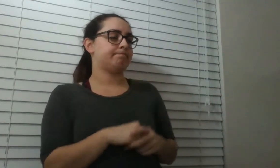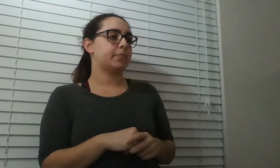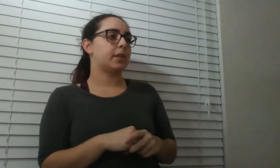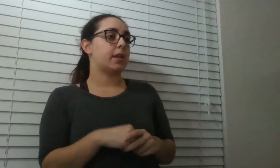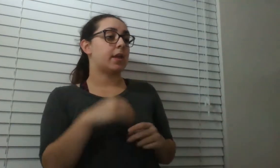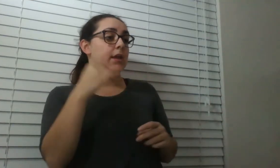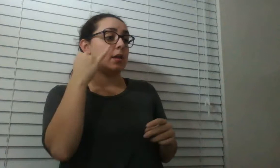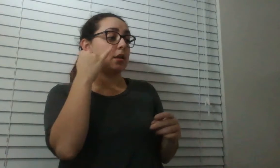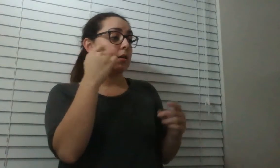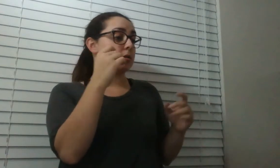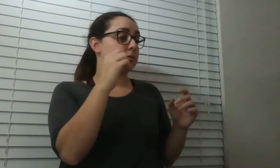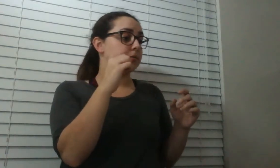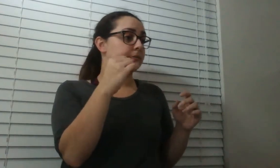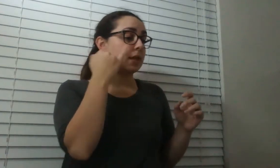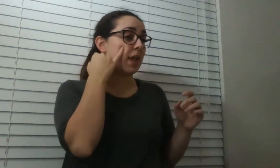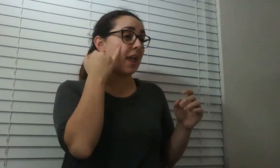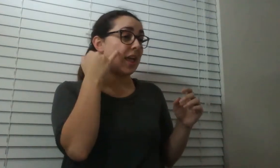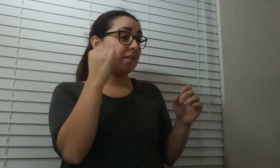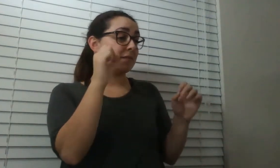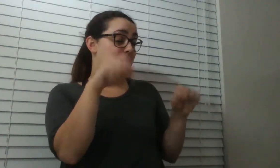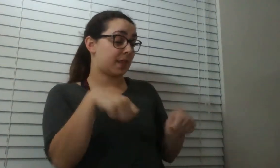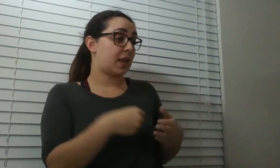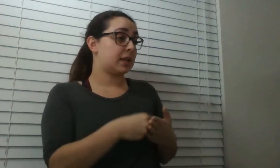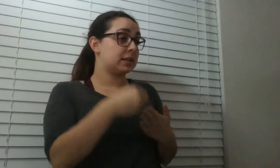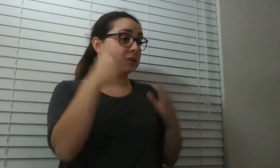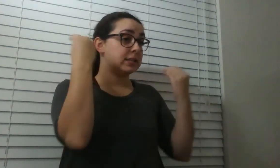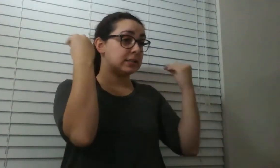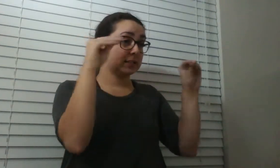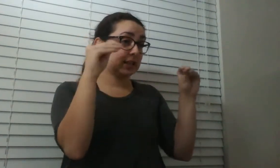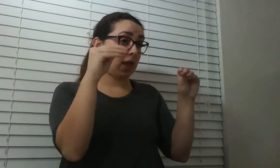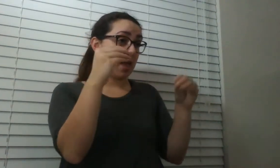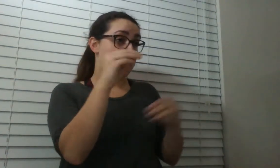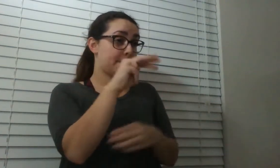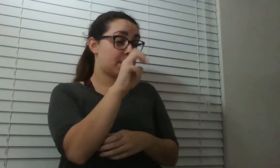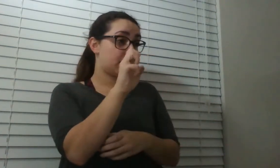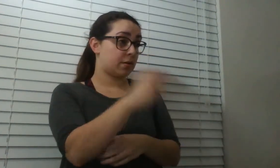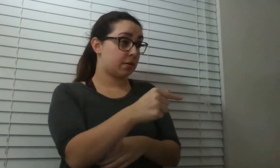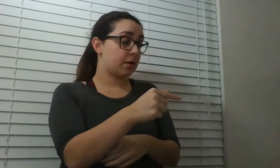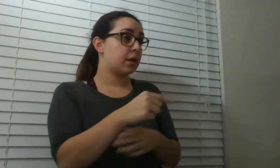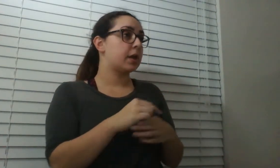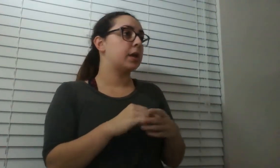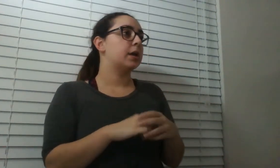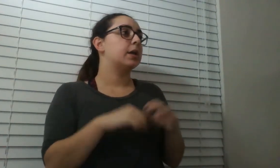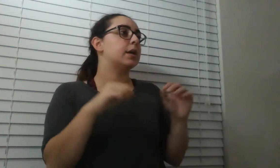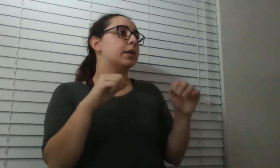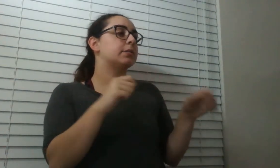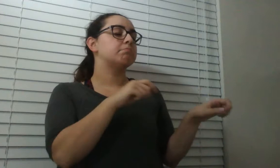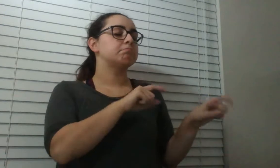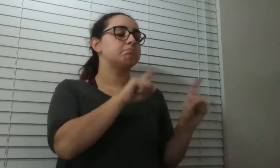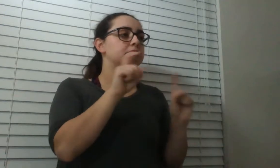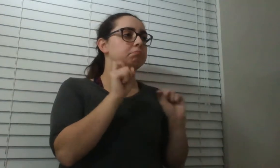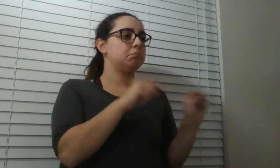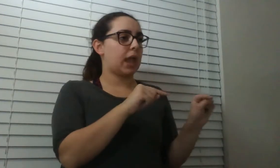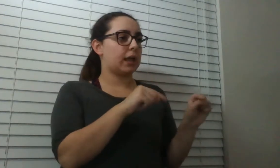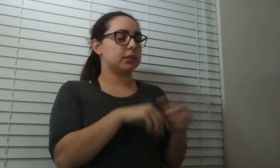mug for? And then you ask the people on the other side of the class, how much would you pay to buy that mug? And you get people to write it down on a piece of